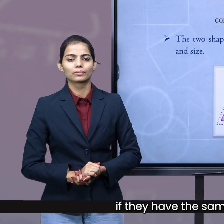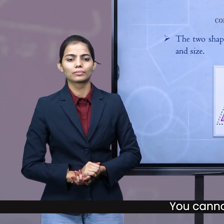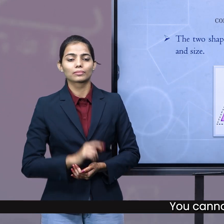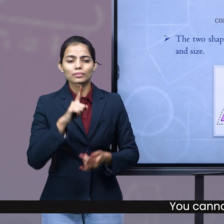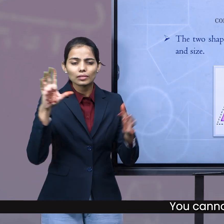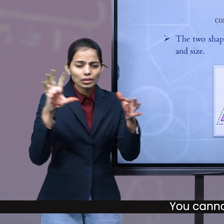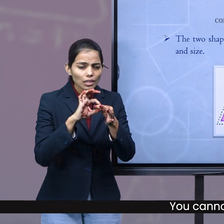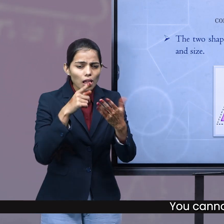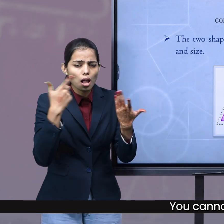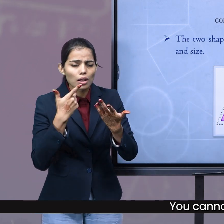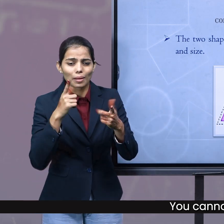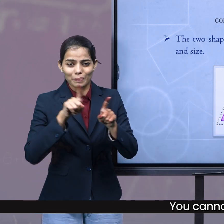You cannot bend,